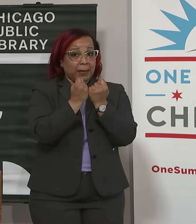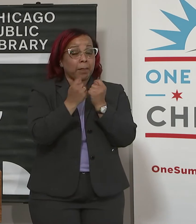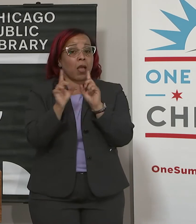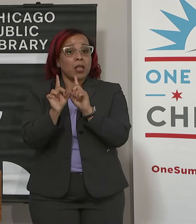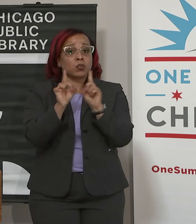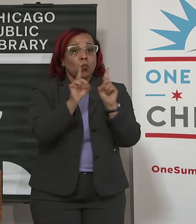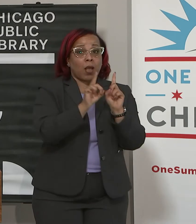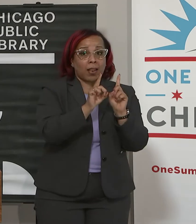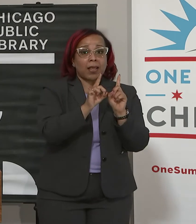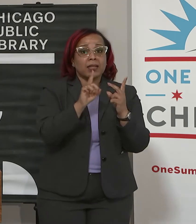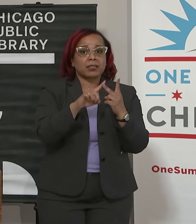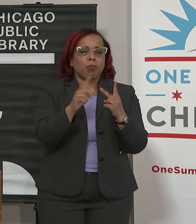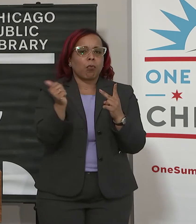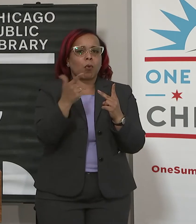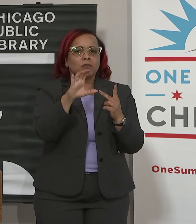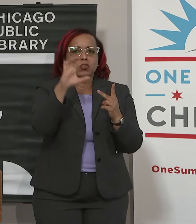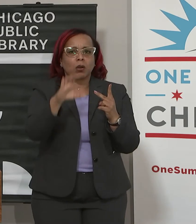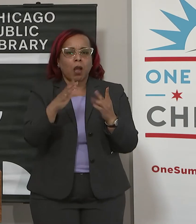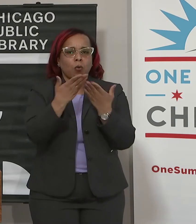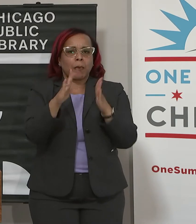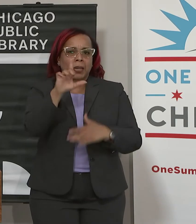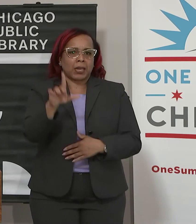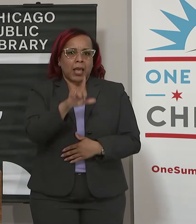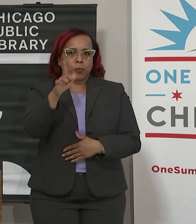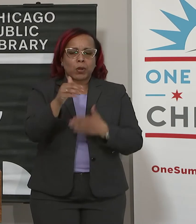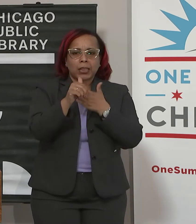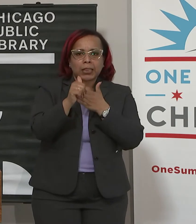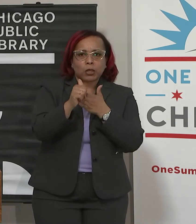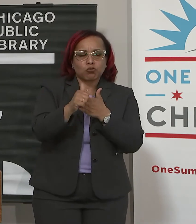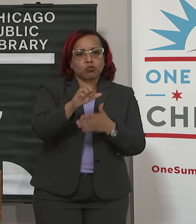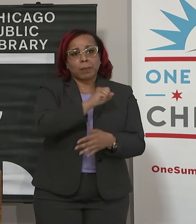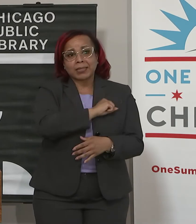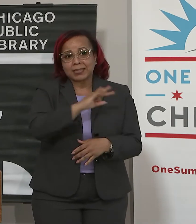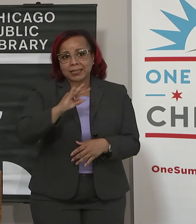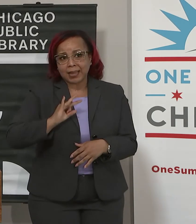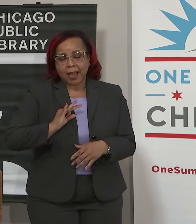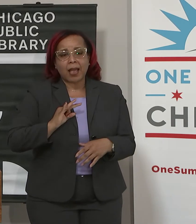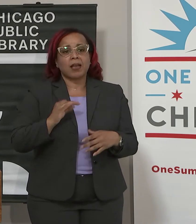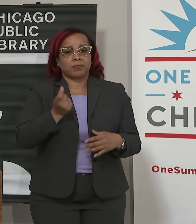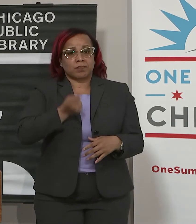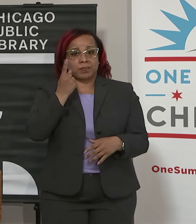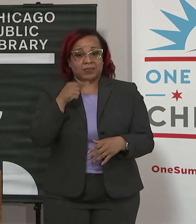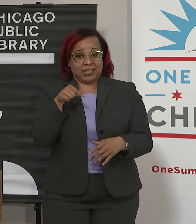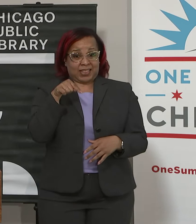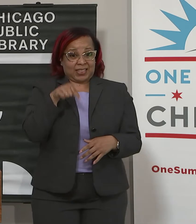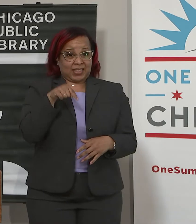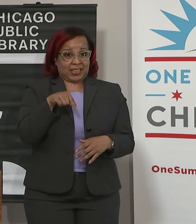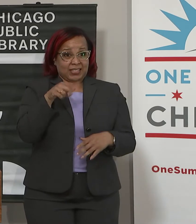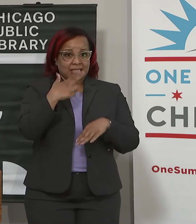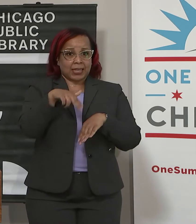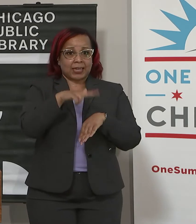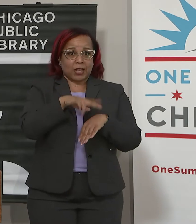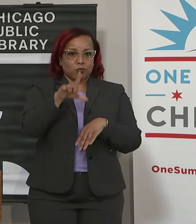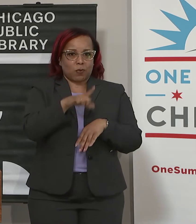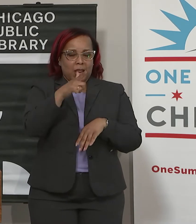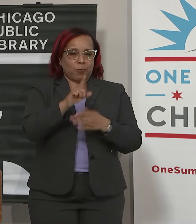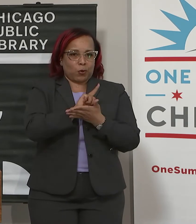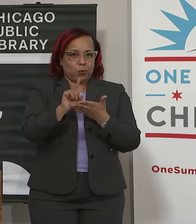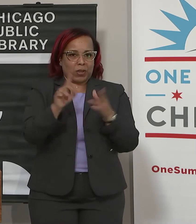as well as all of Chicago Public Library leadership and staff, especially as this is National Library